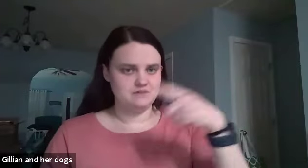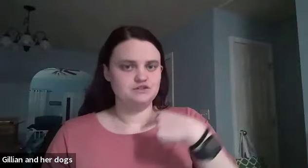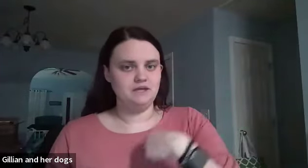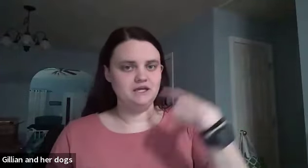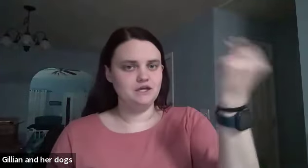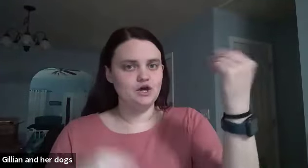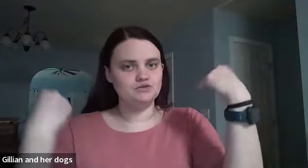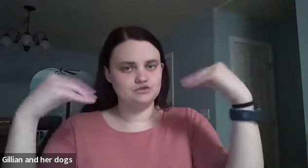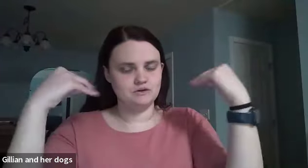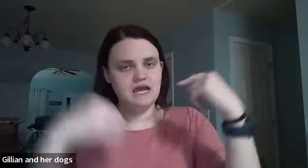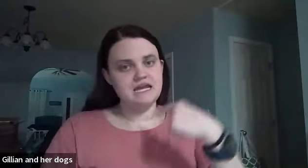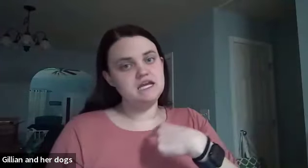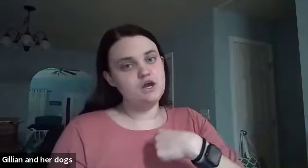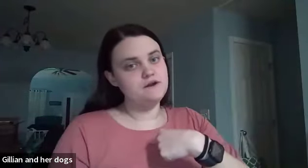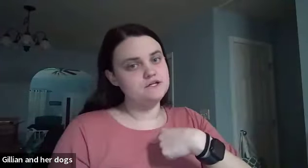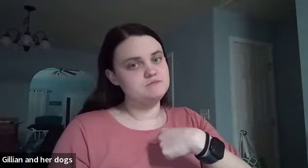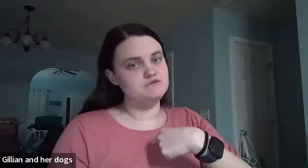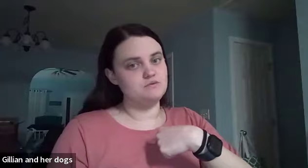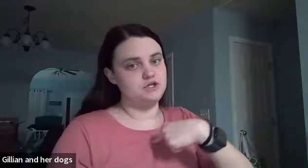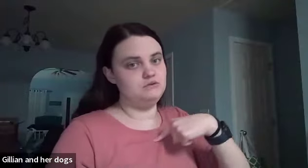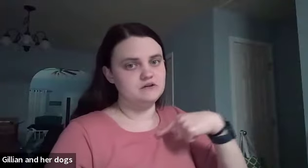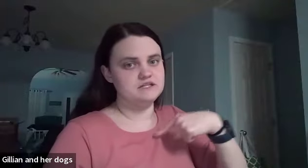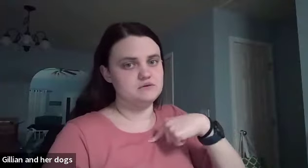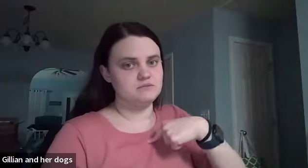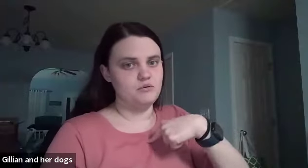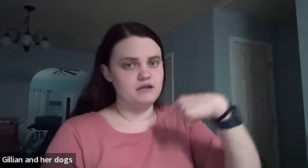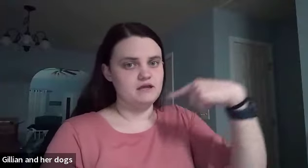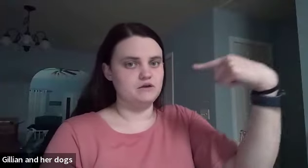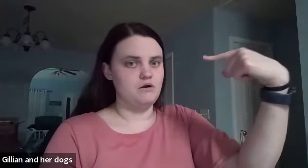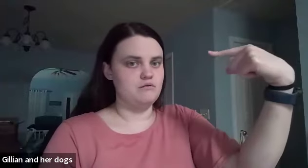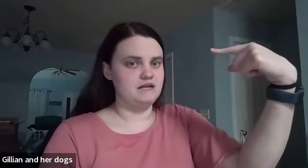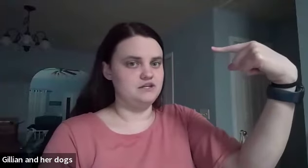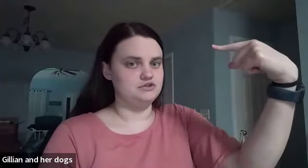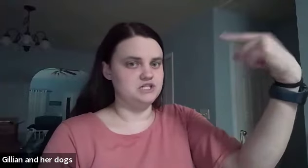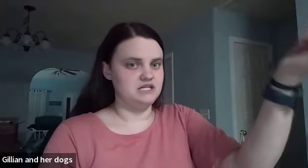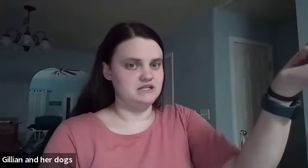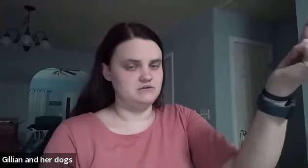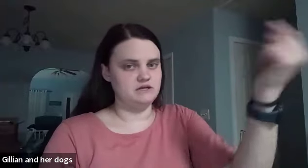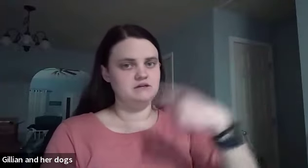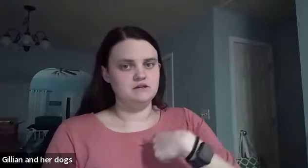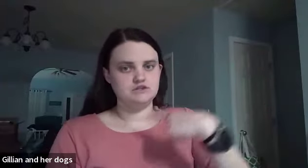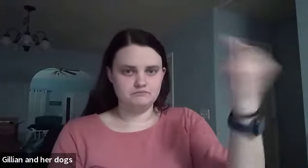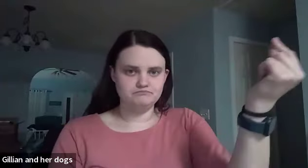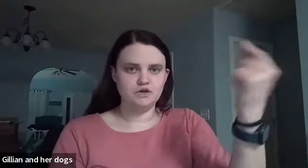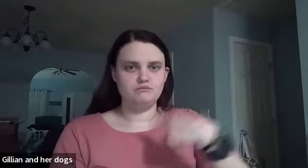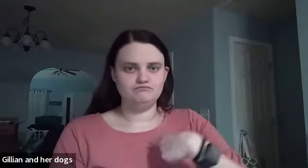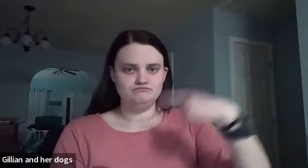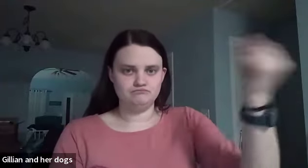Yeah, so me, go, store. And it can go very smooth. So where you literally start with a point and you're already in your G into it. So go,